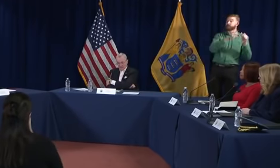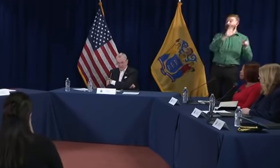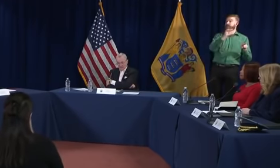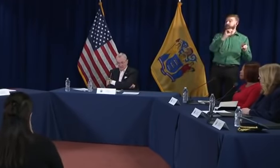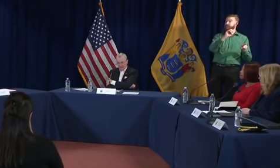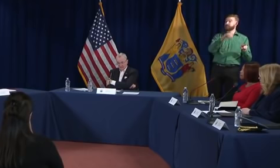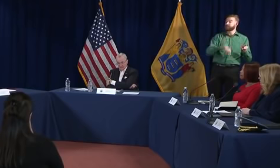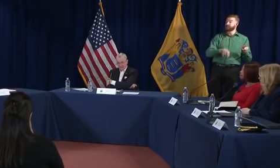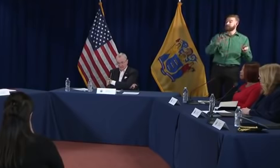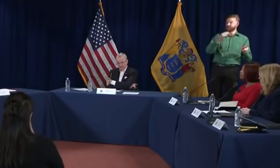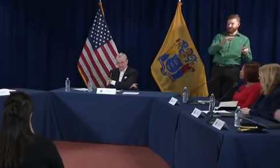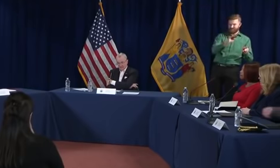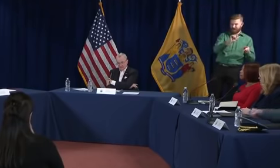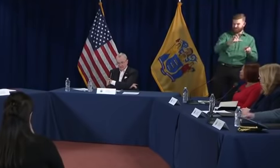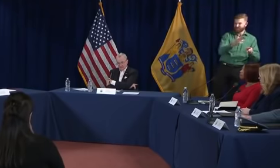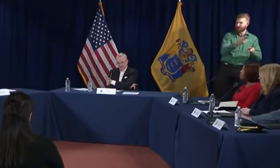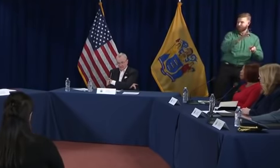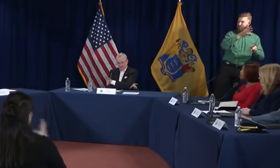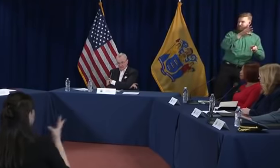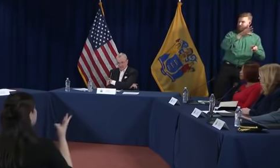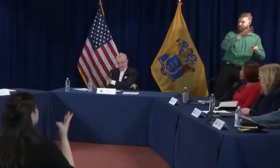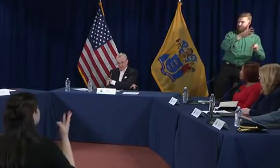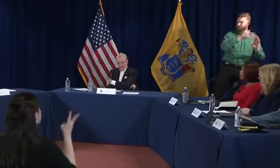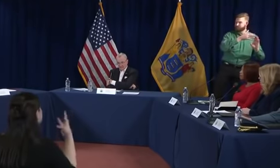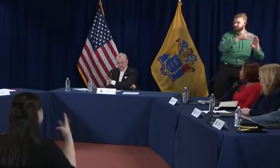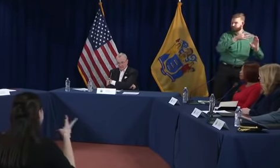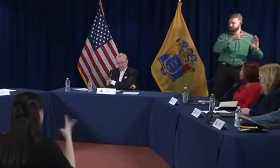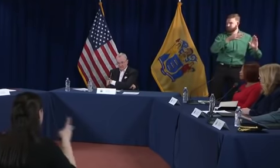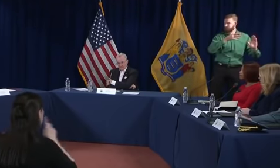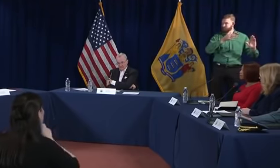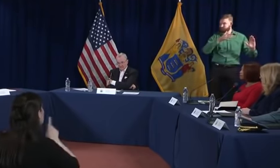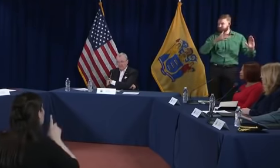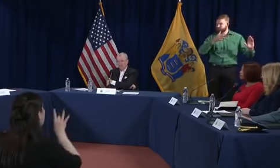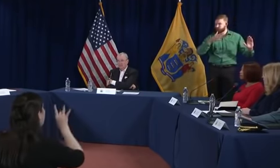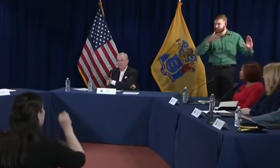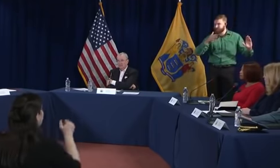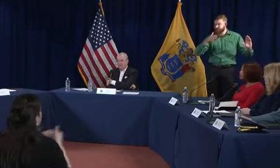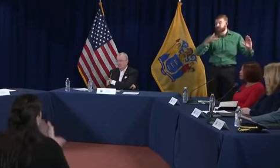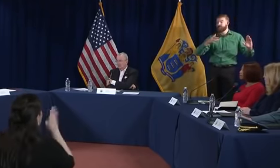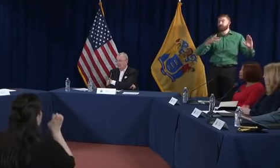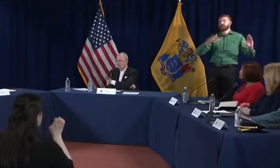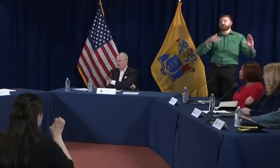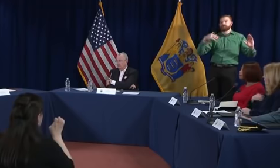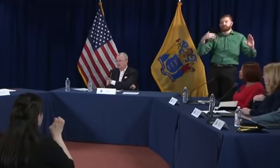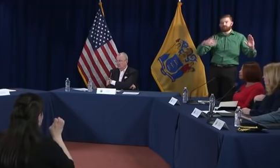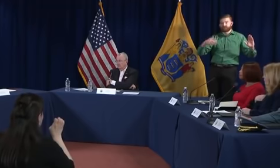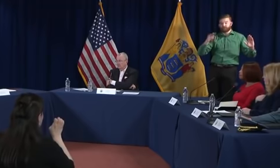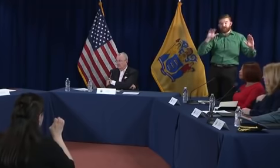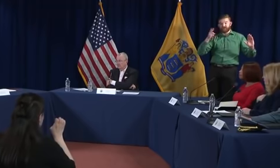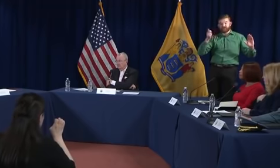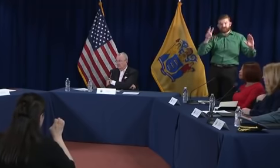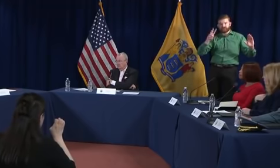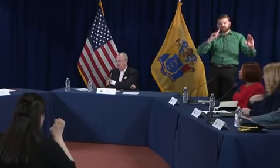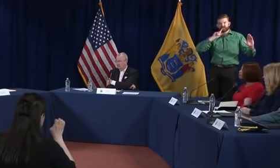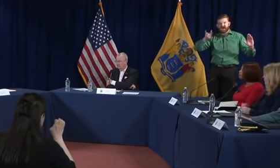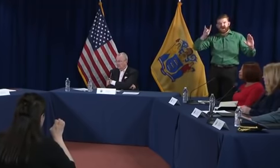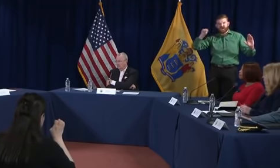16th, we reported 80 new cases. On the 17th, yesterday, we reported